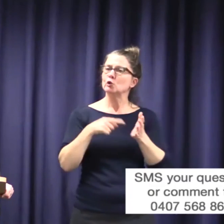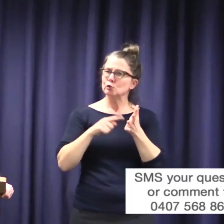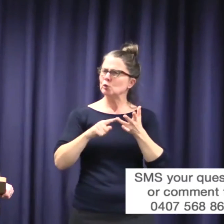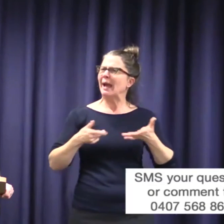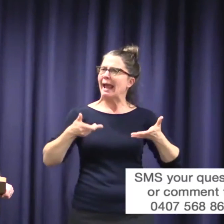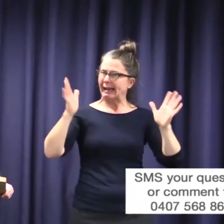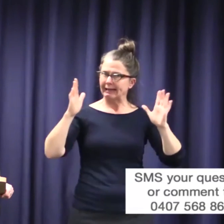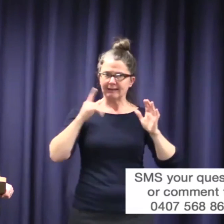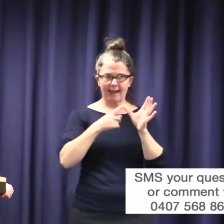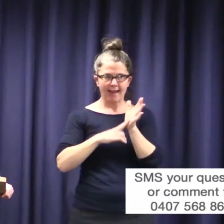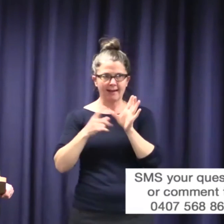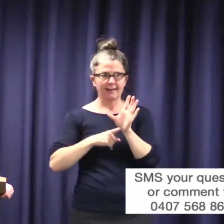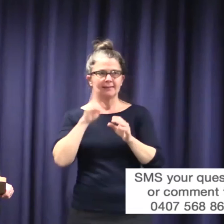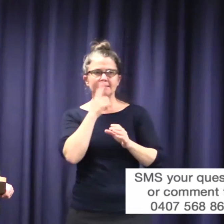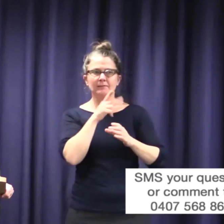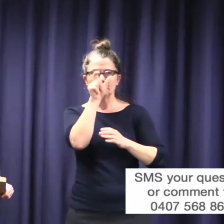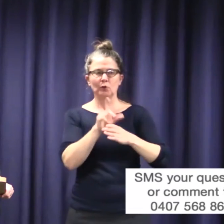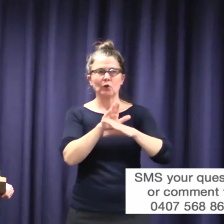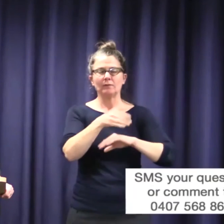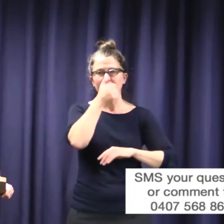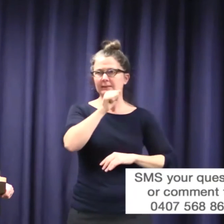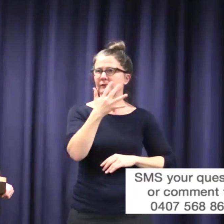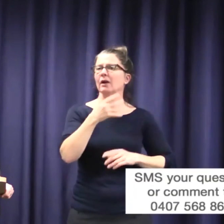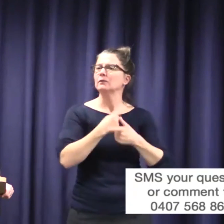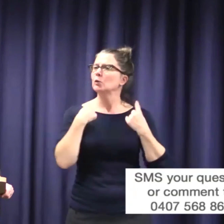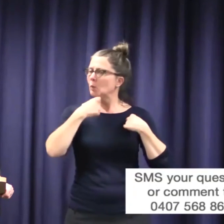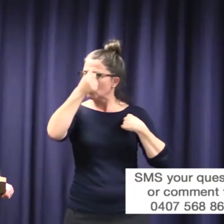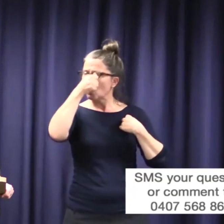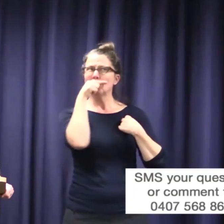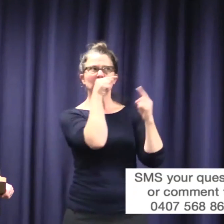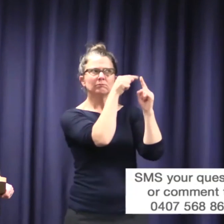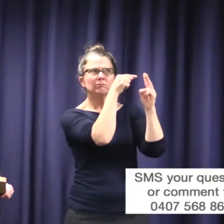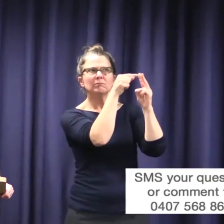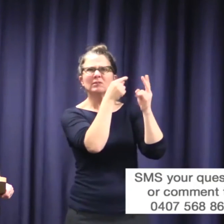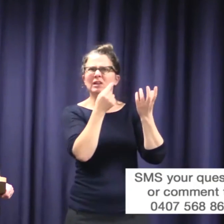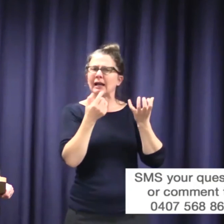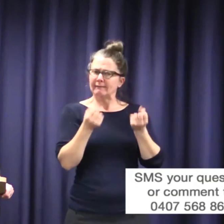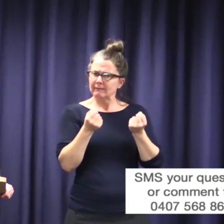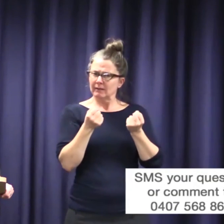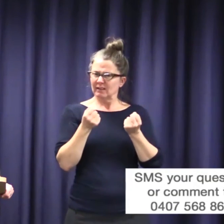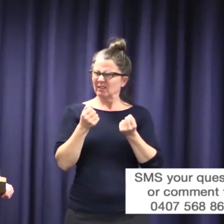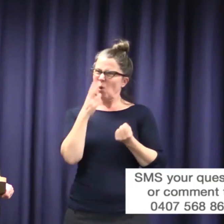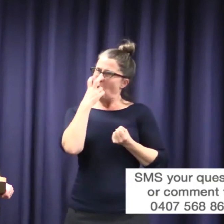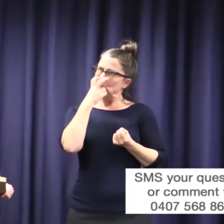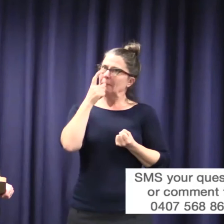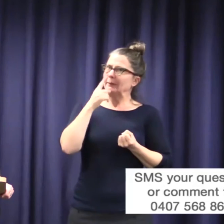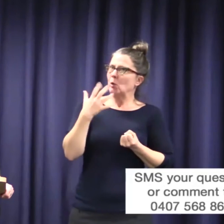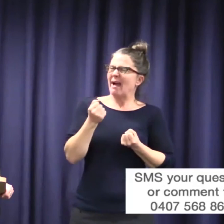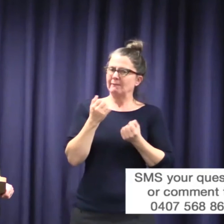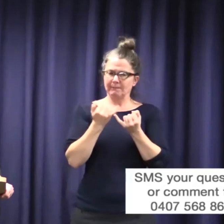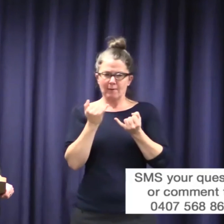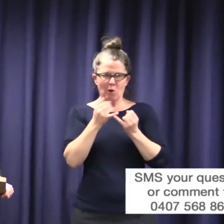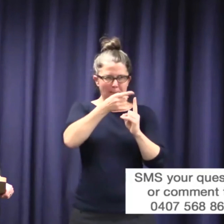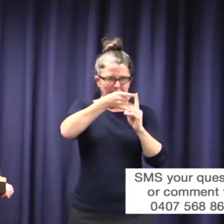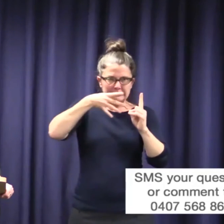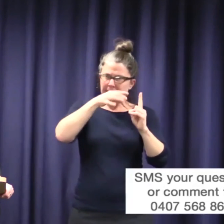of 65. And we know that they do have very particular healthcare needs. We also understand that this has